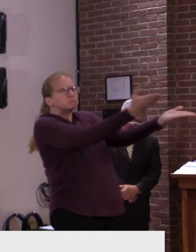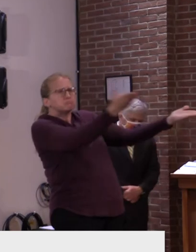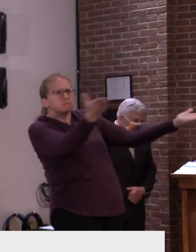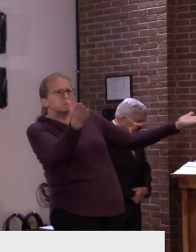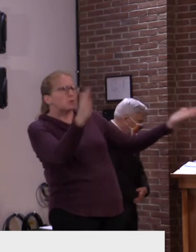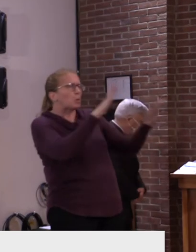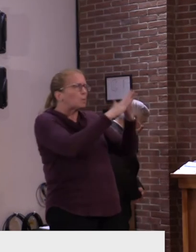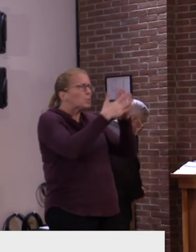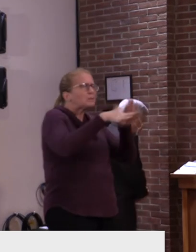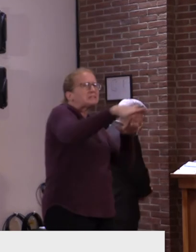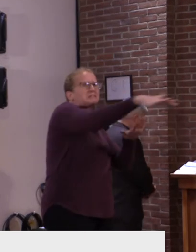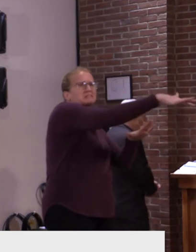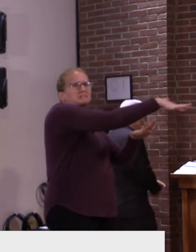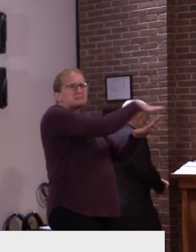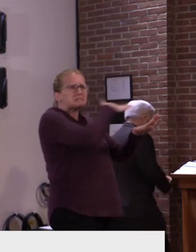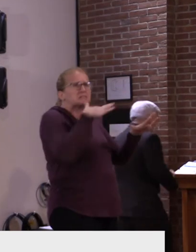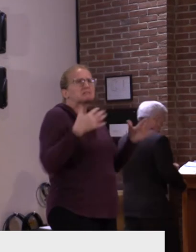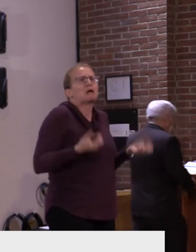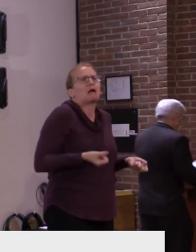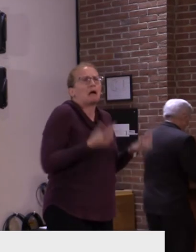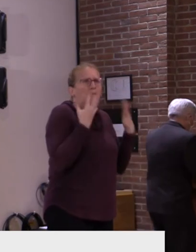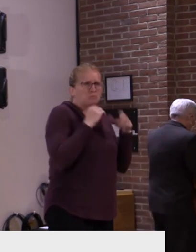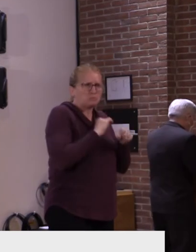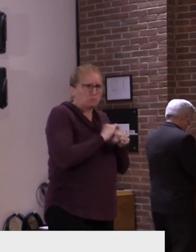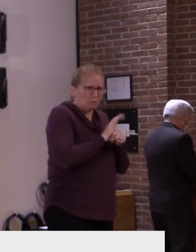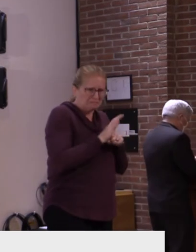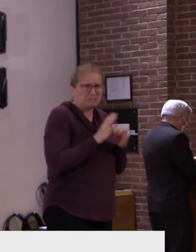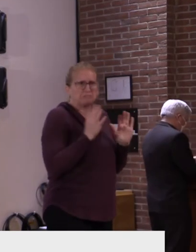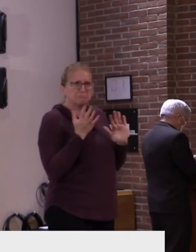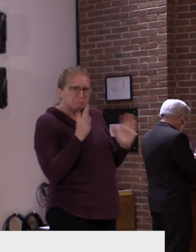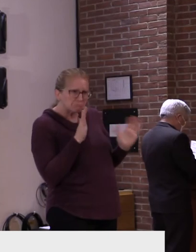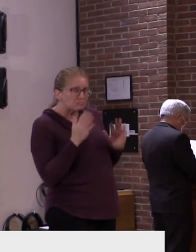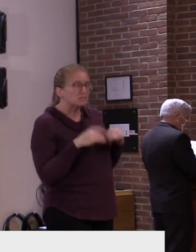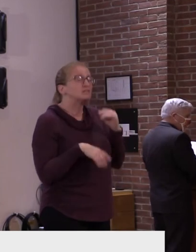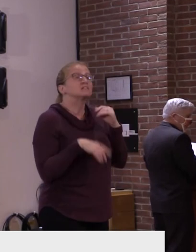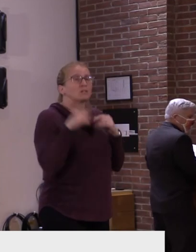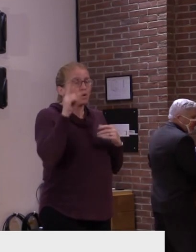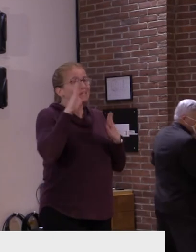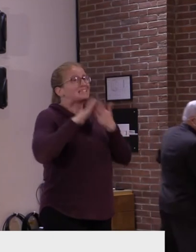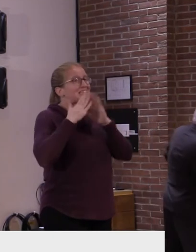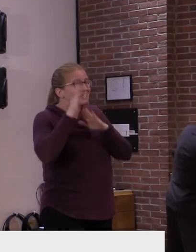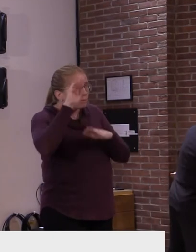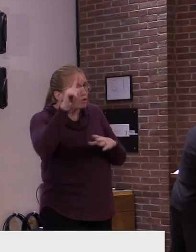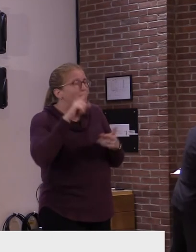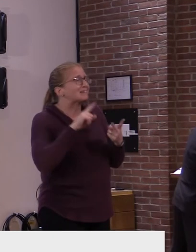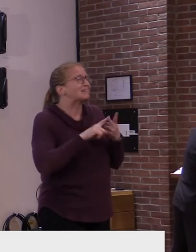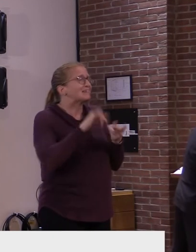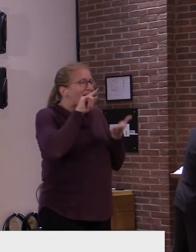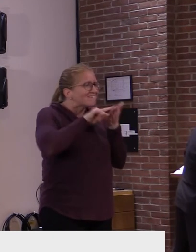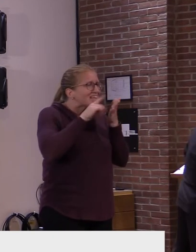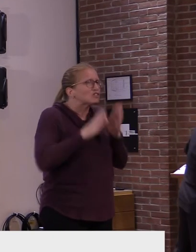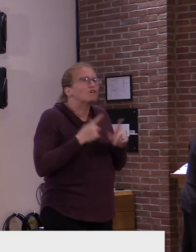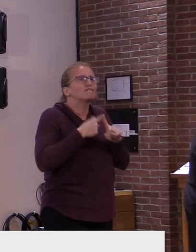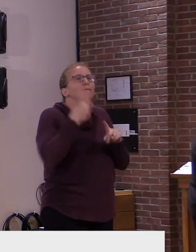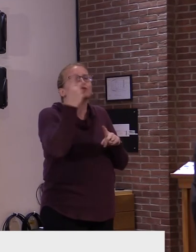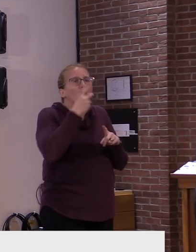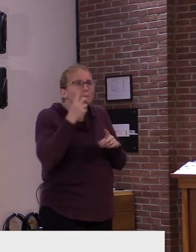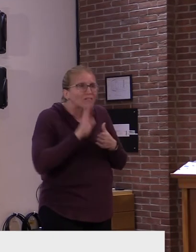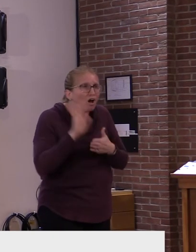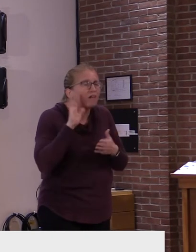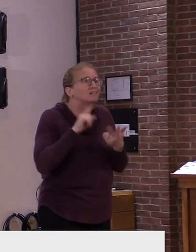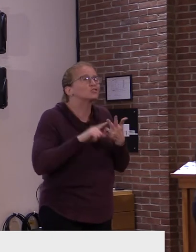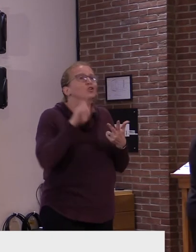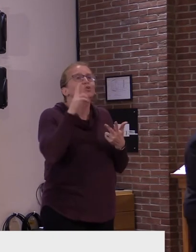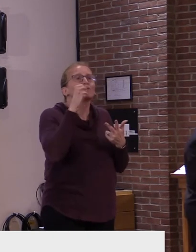it's being done by the city of burlington in conjunction with investigators at dartmouth and at uvm and in a private